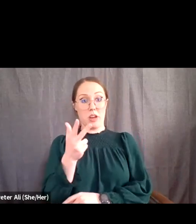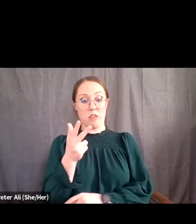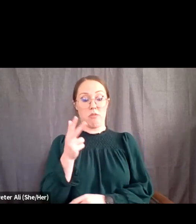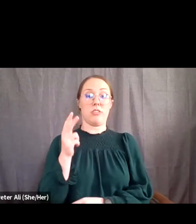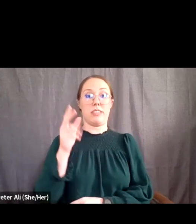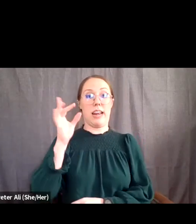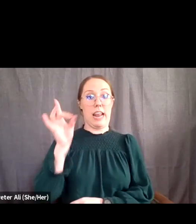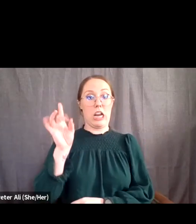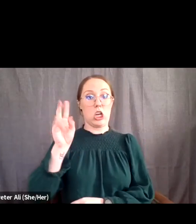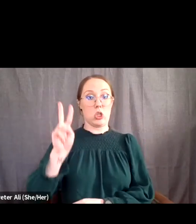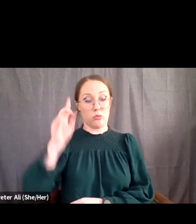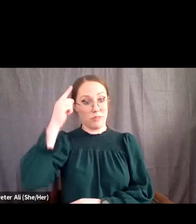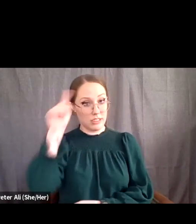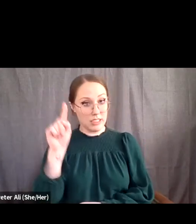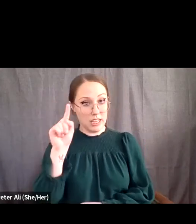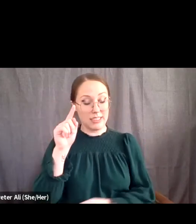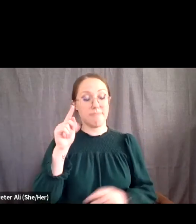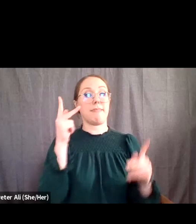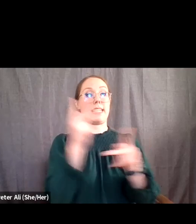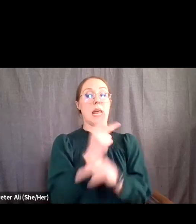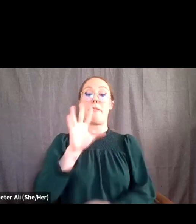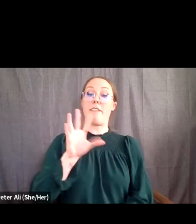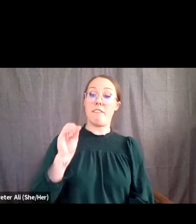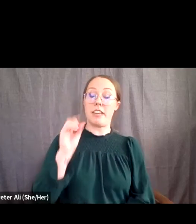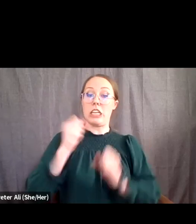$3.82 times 50 years times